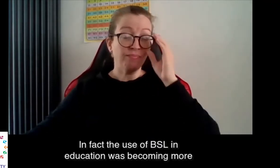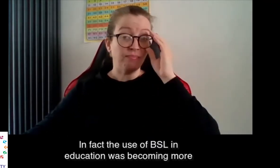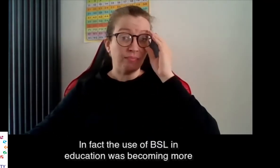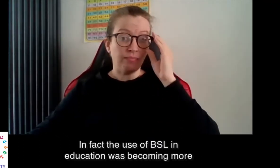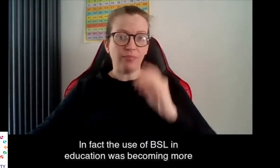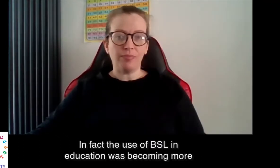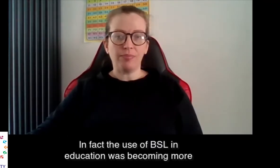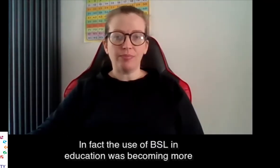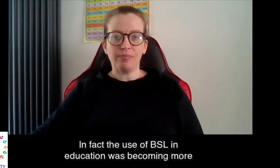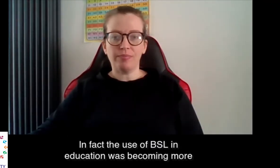1990.